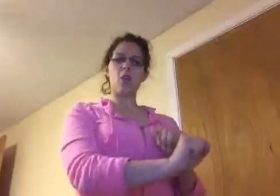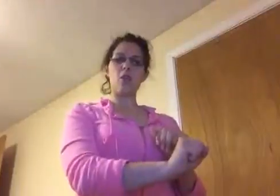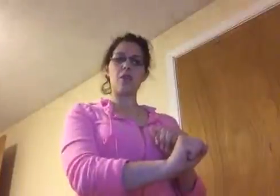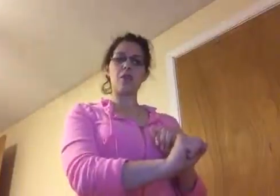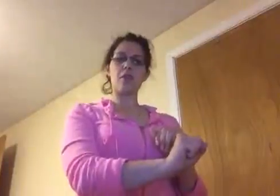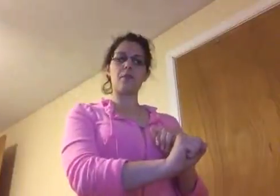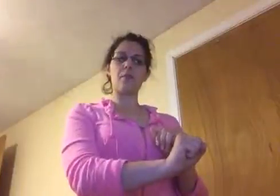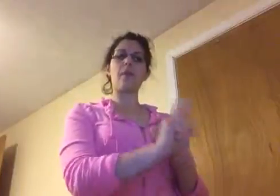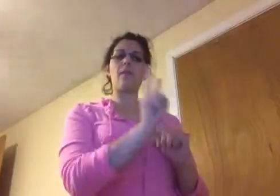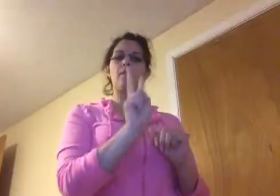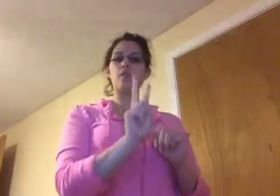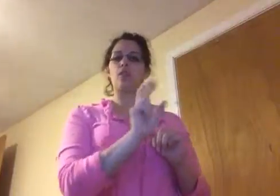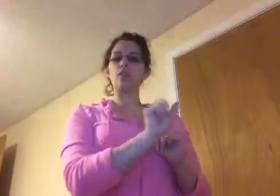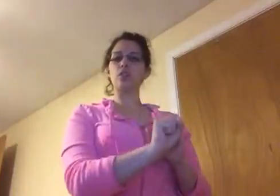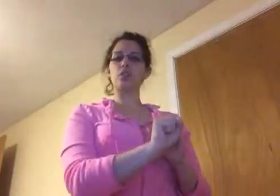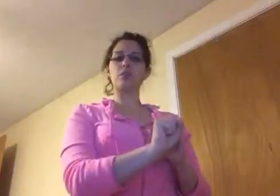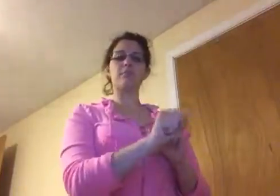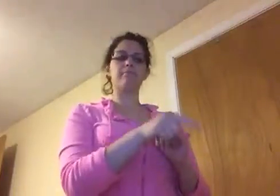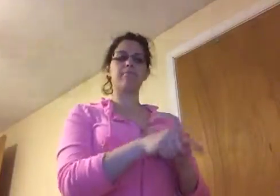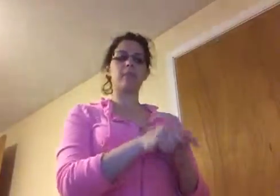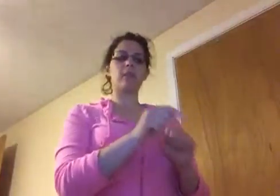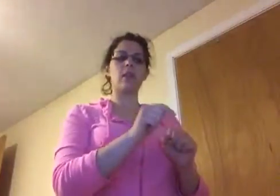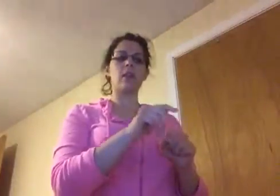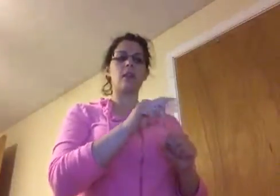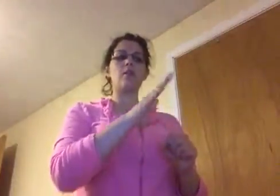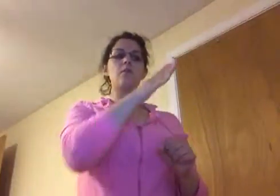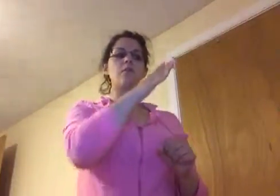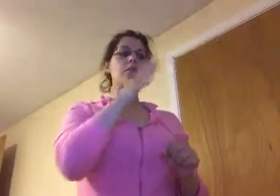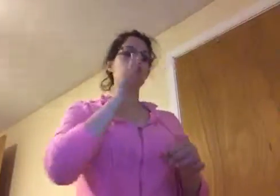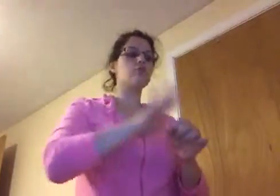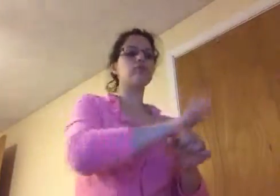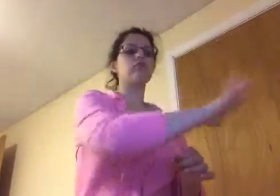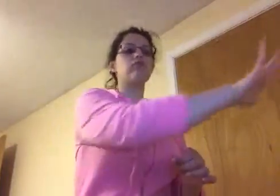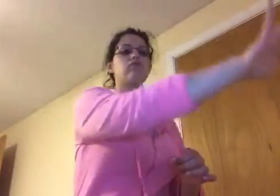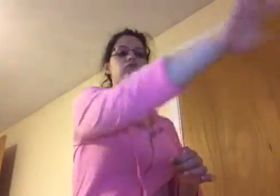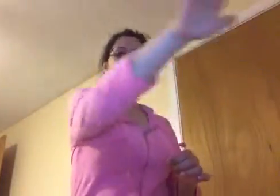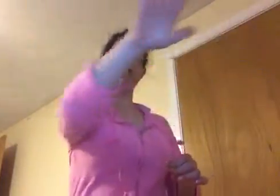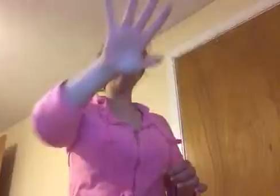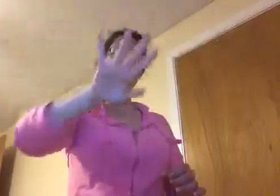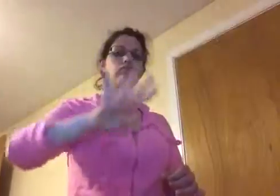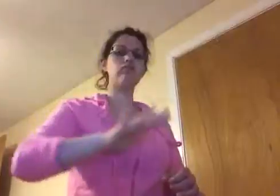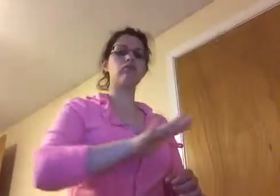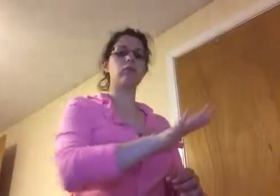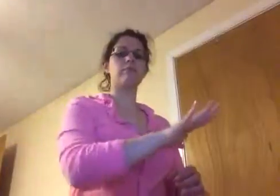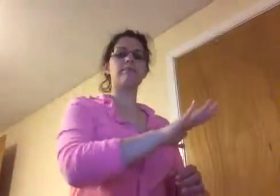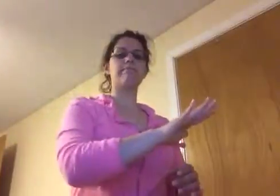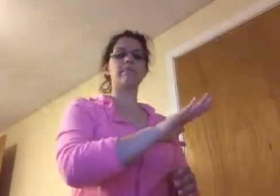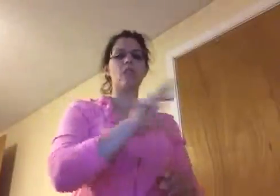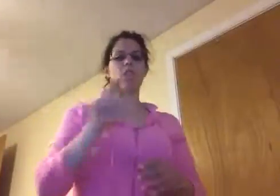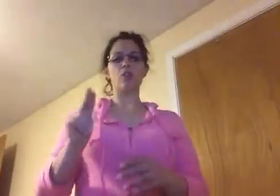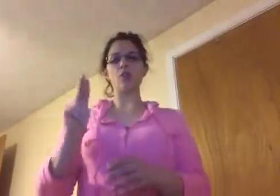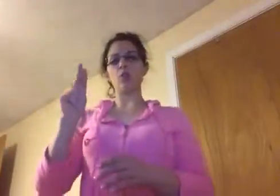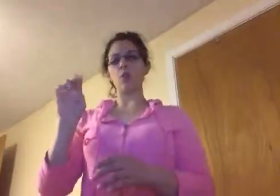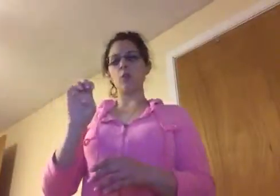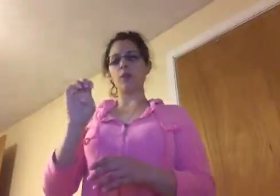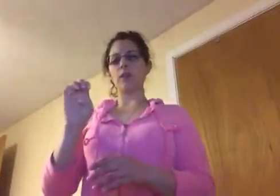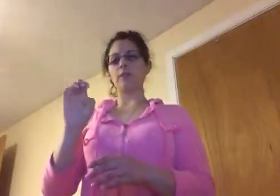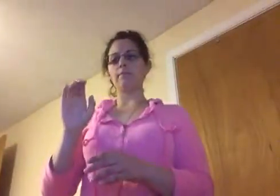there were large plantations separated by miles and miles and miles, these were small, compact villages of farming communities,